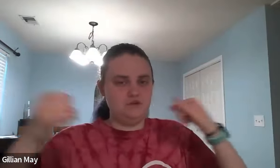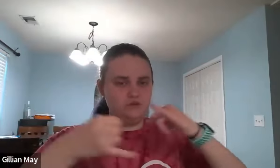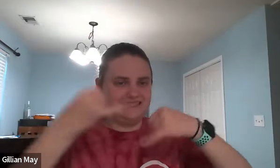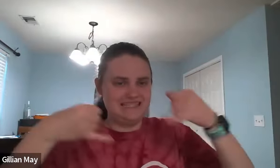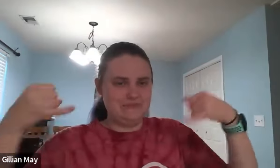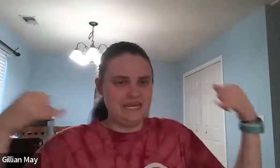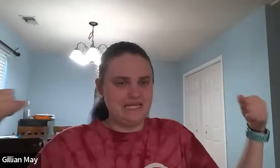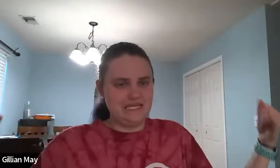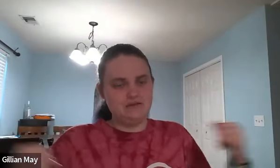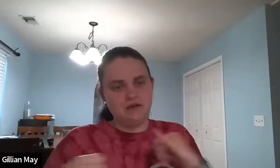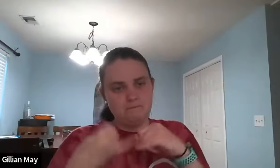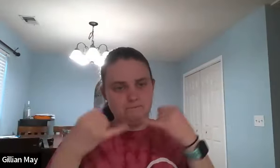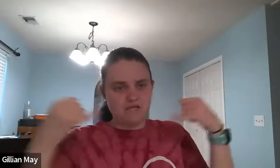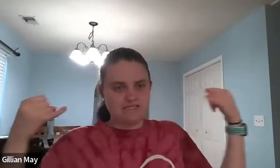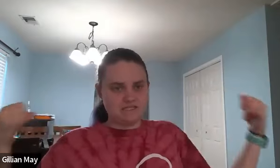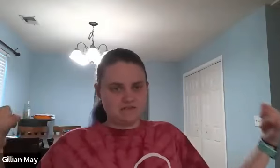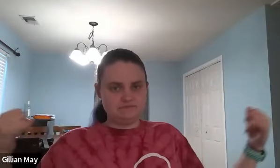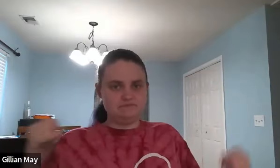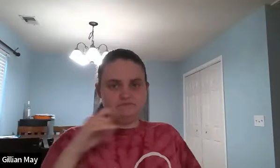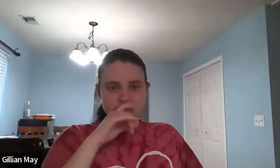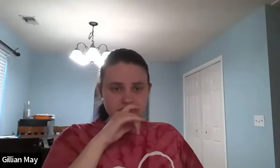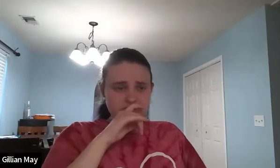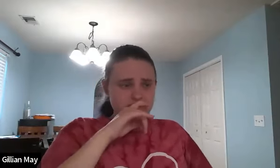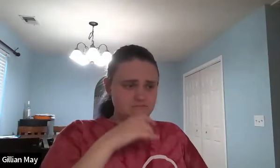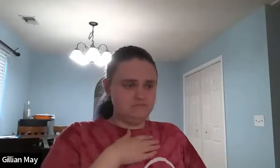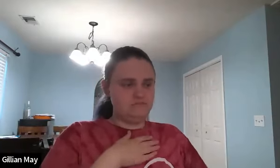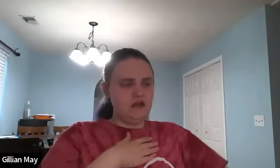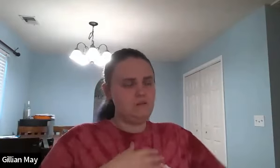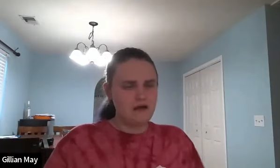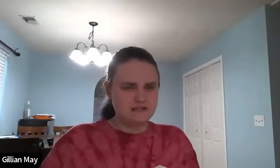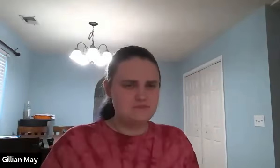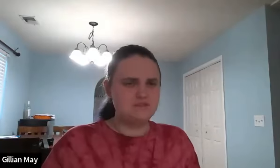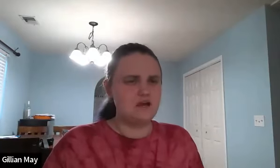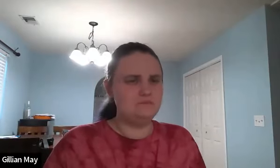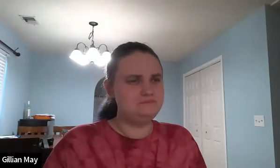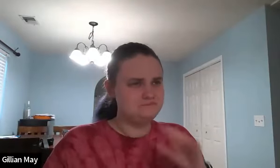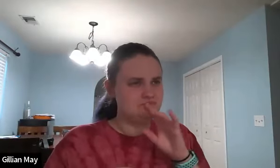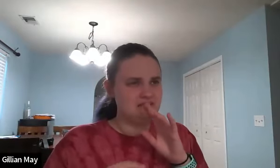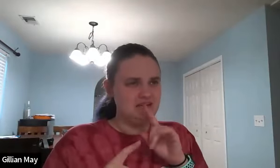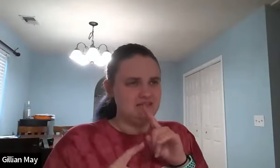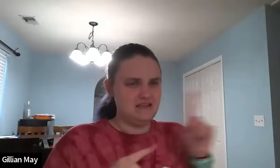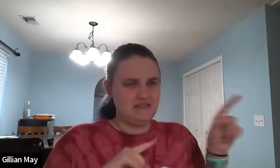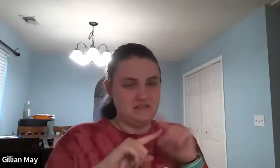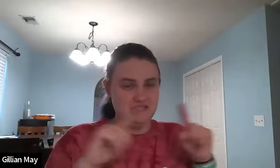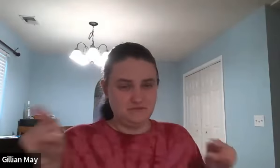noodles, spaghetti, pasta. A lot of times telling the